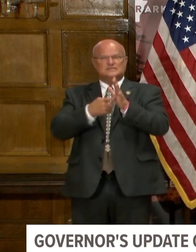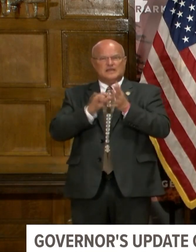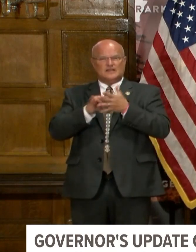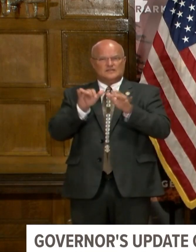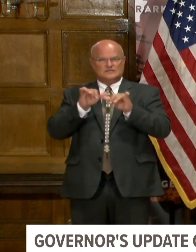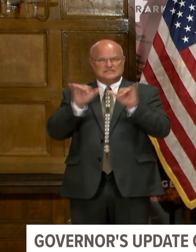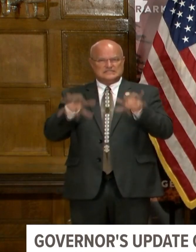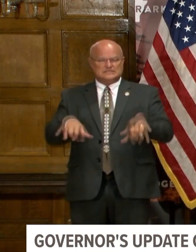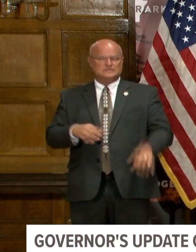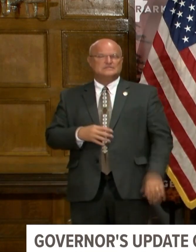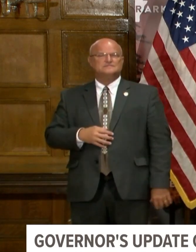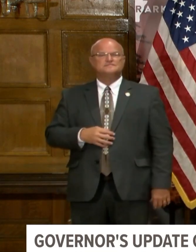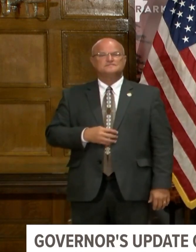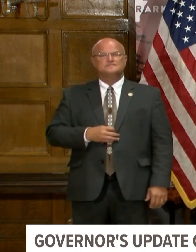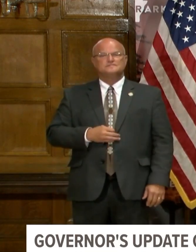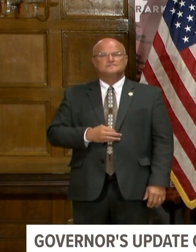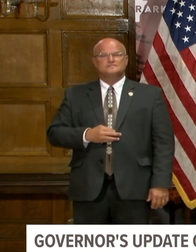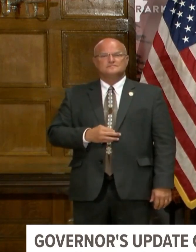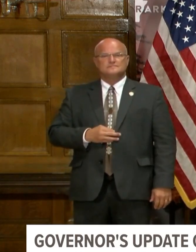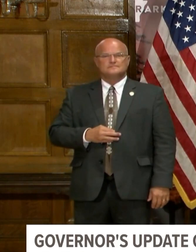systems.